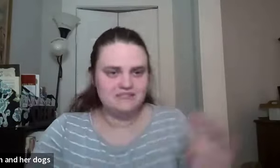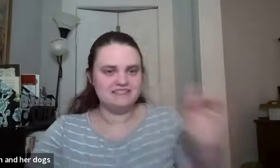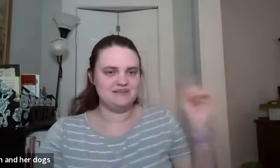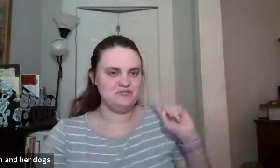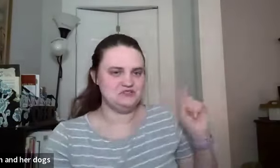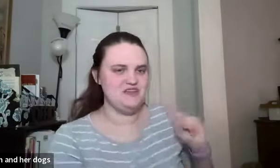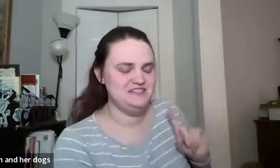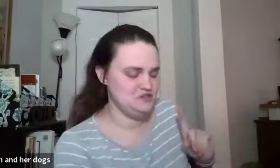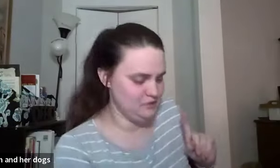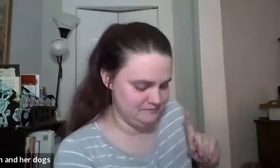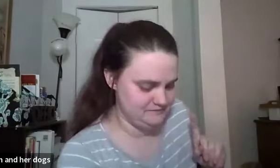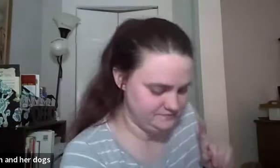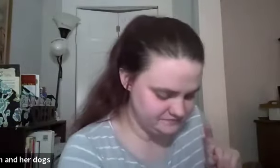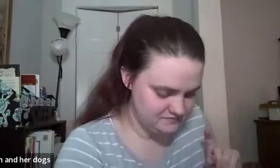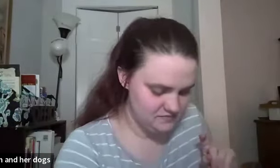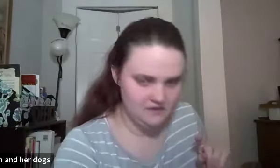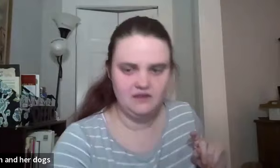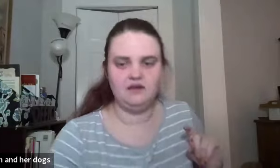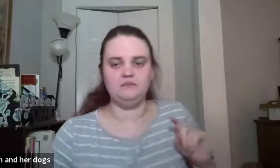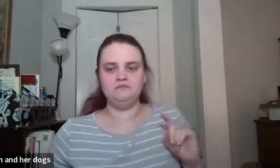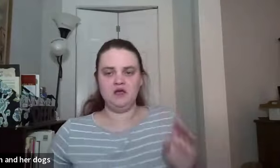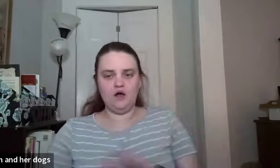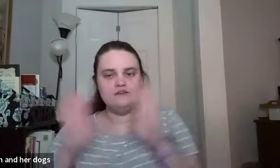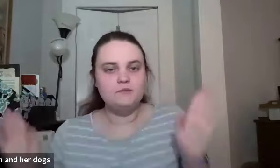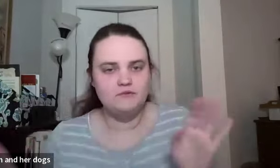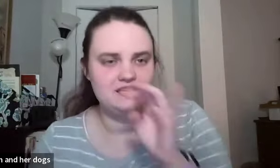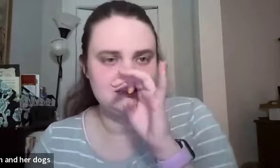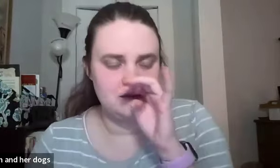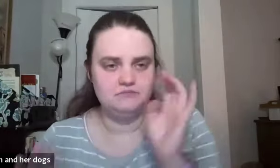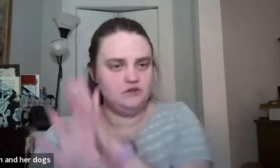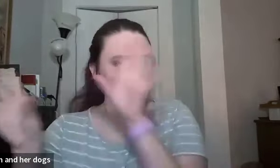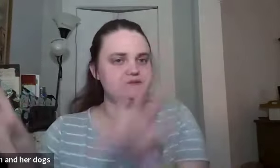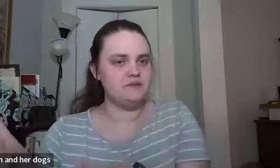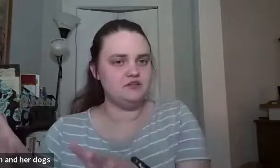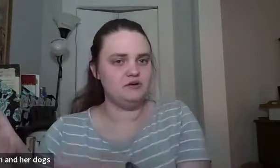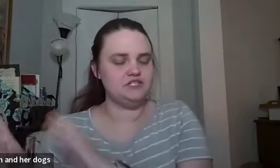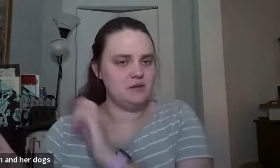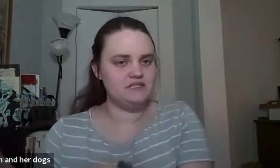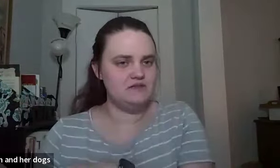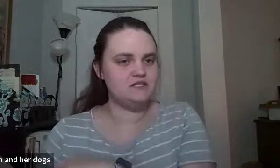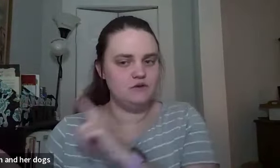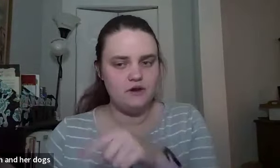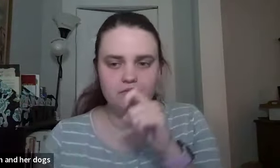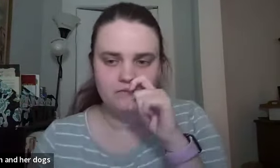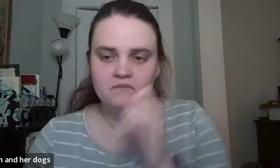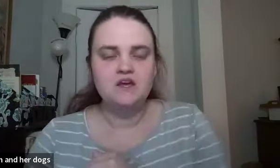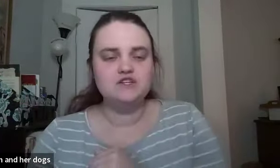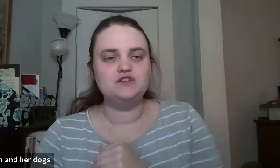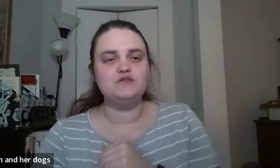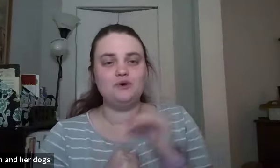the temperature? That is a good one. I'll leave it open while you guys can type in your questions. I'm gonna sign this one though. So for